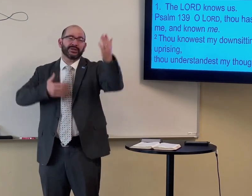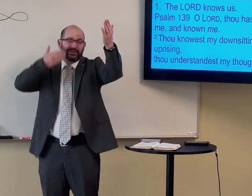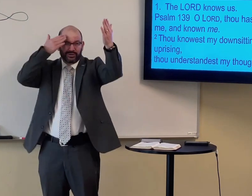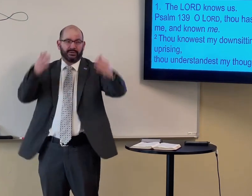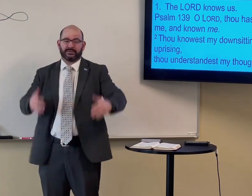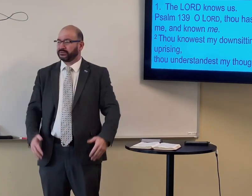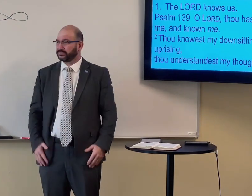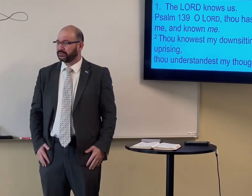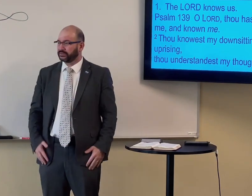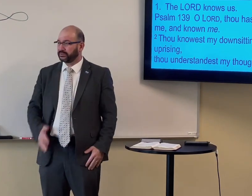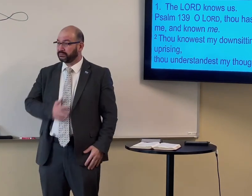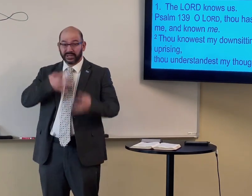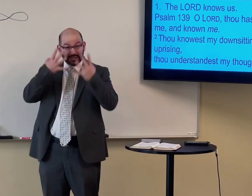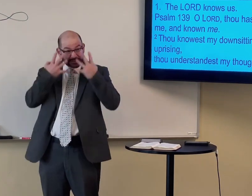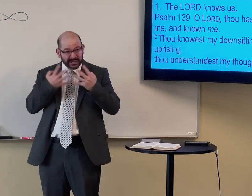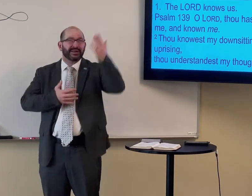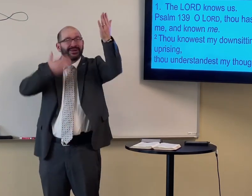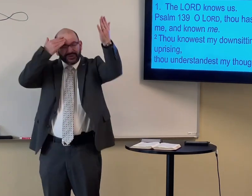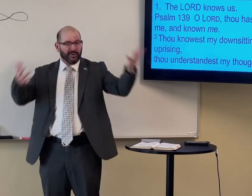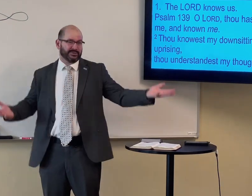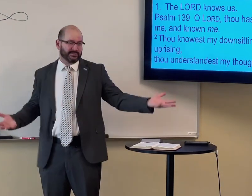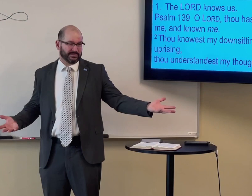When I'm in pain, yes, God knows that. When I'm sad,